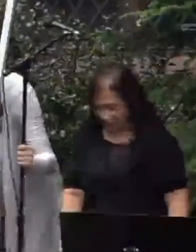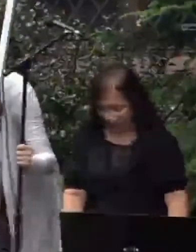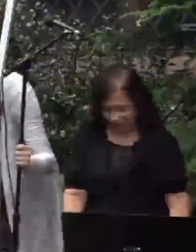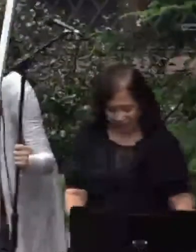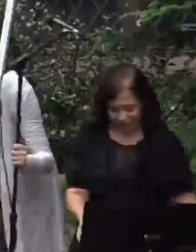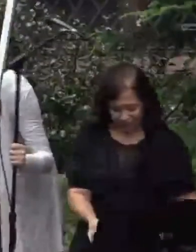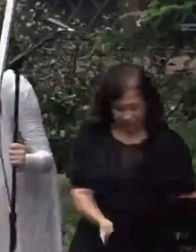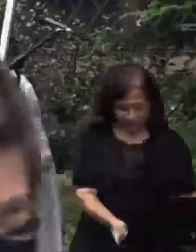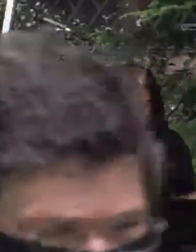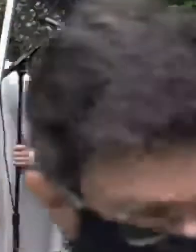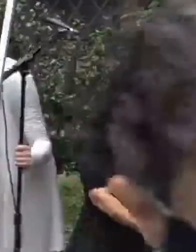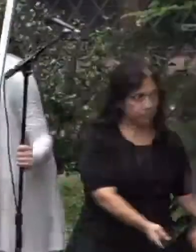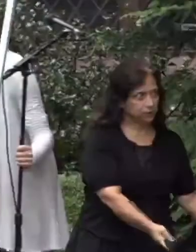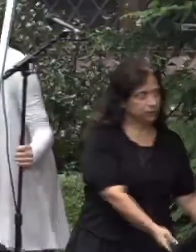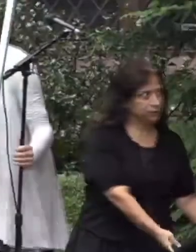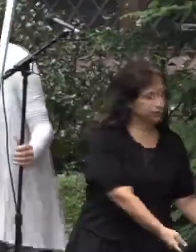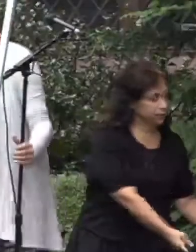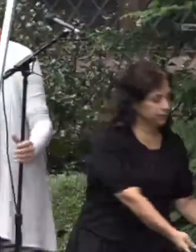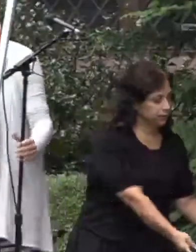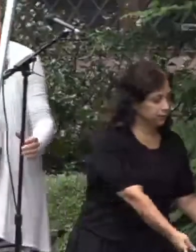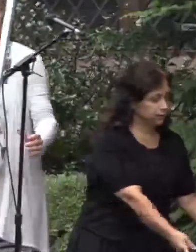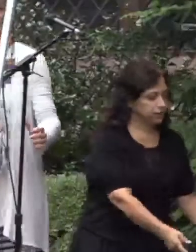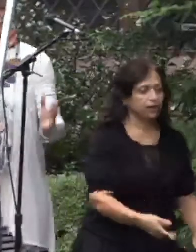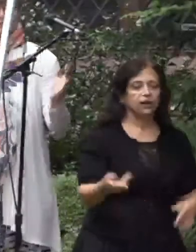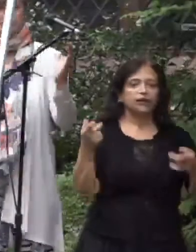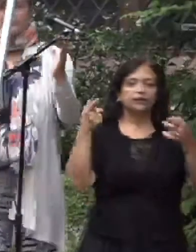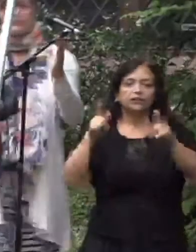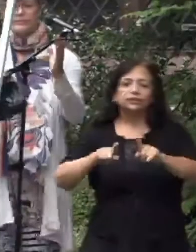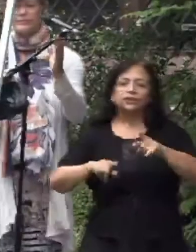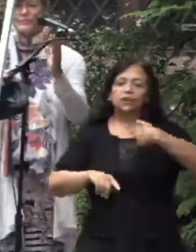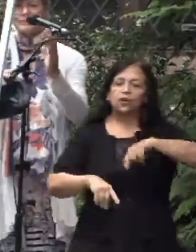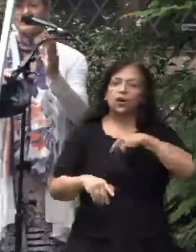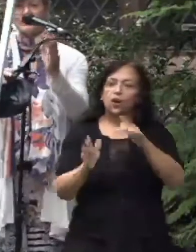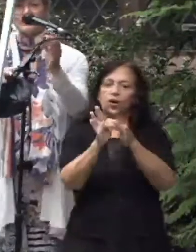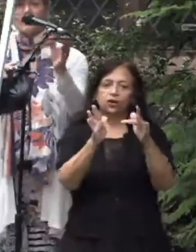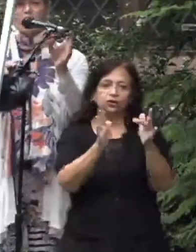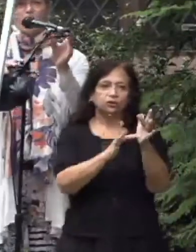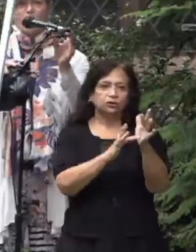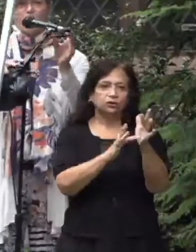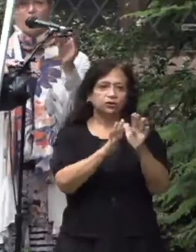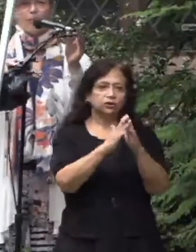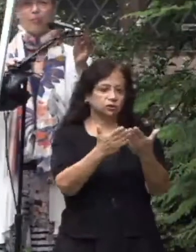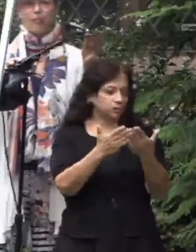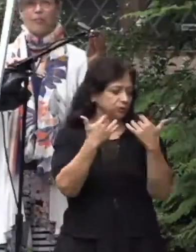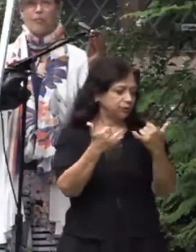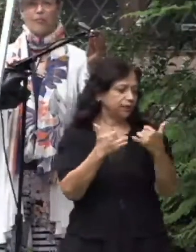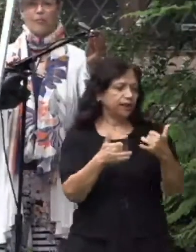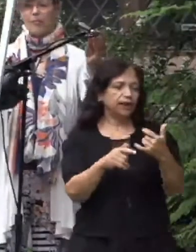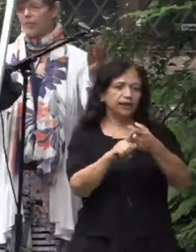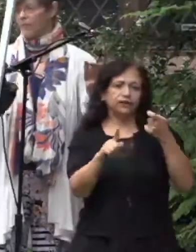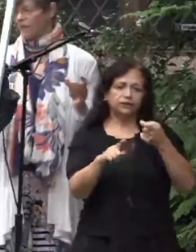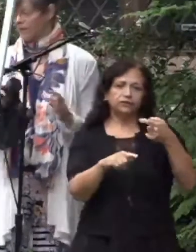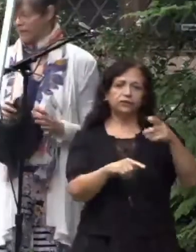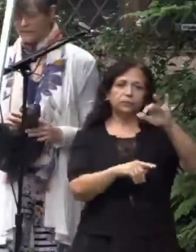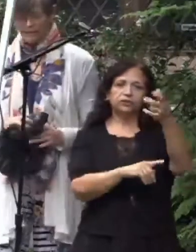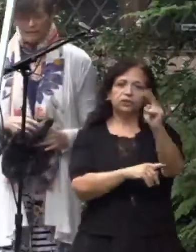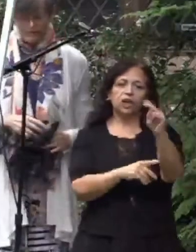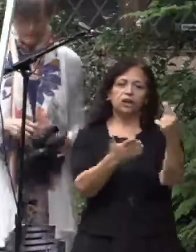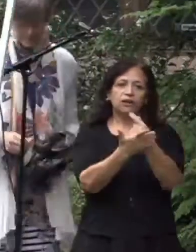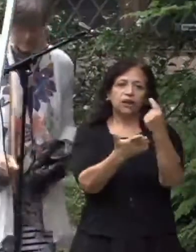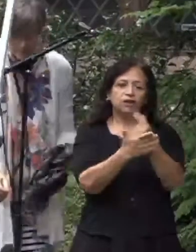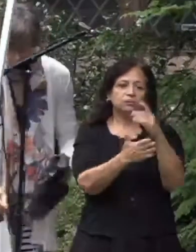So our scripture today comes from John's Gospel, chapter 3, verses 1